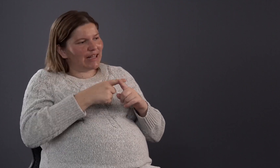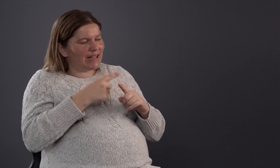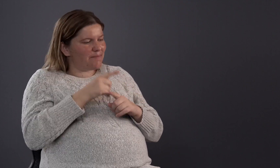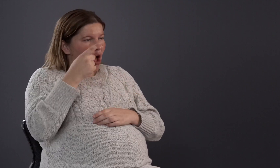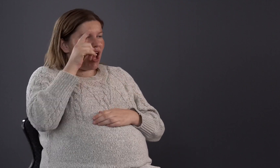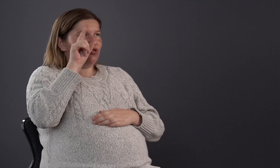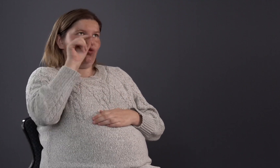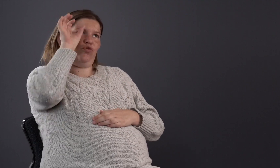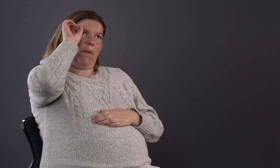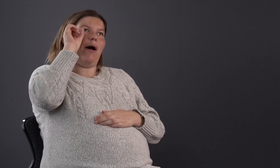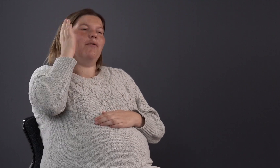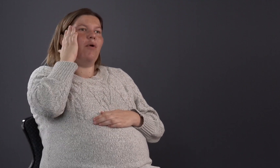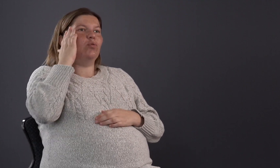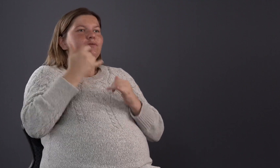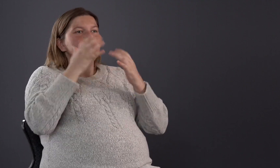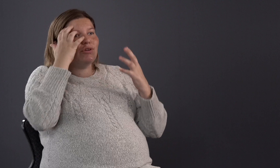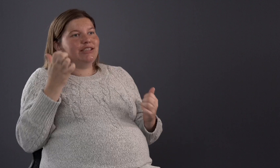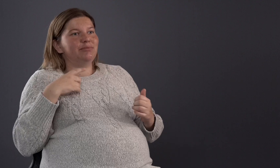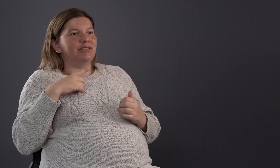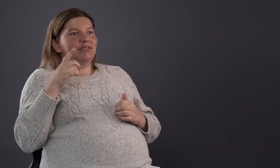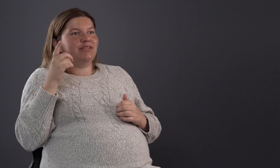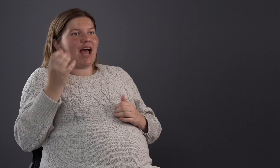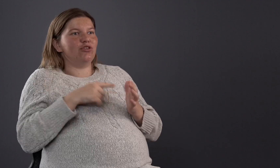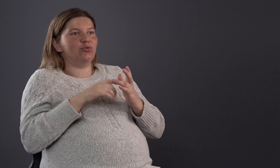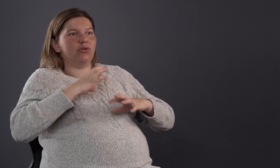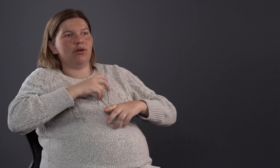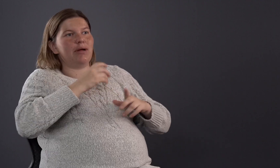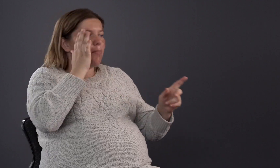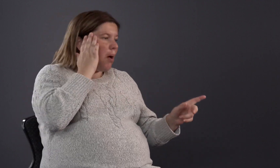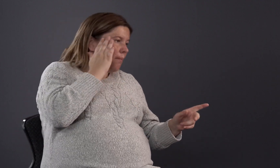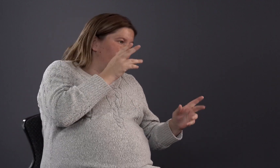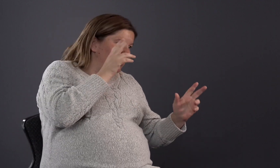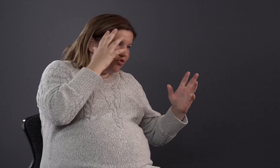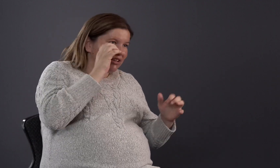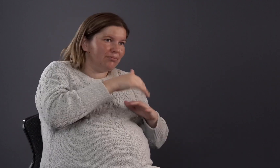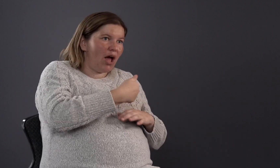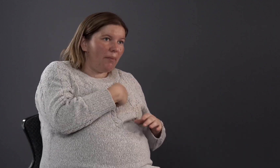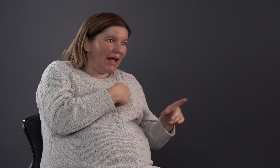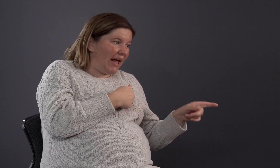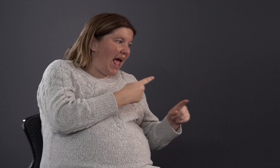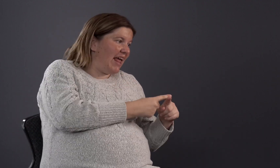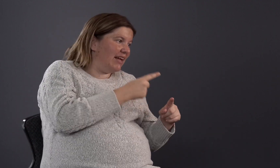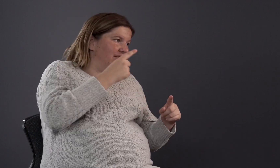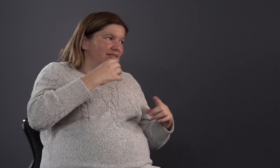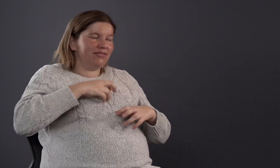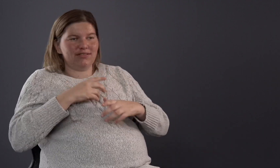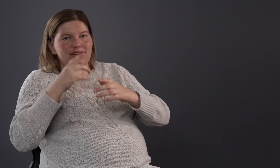was that Mum was very stressed. She was forced to switch between being a concerned mum and looking after a sick daughter, and